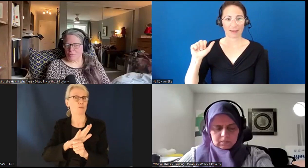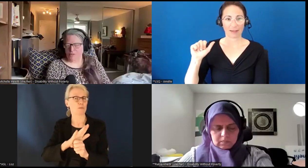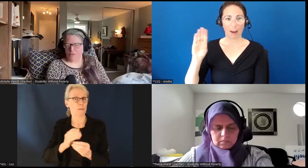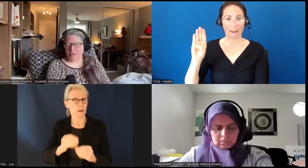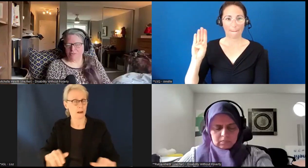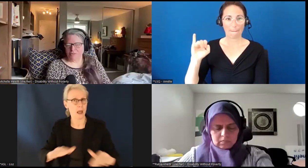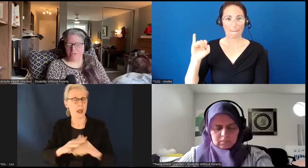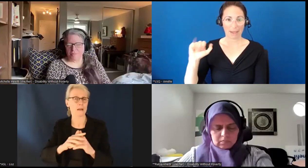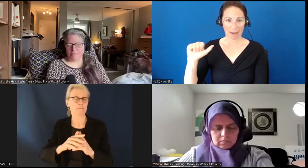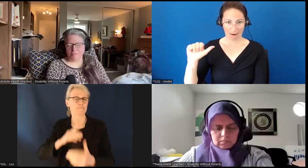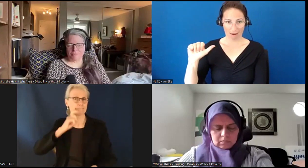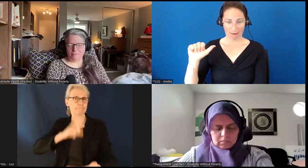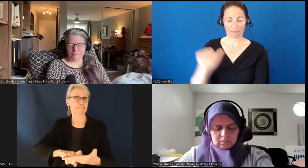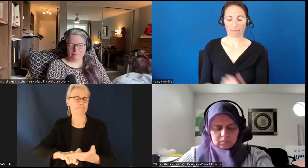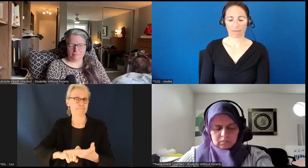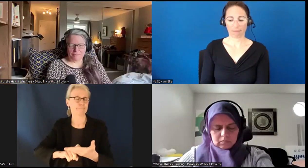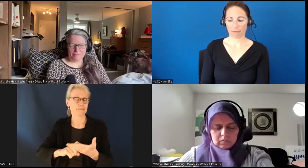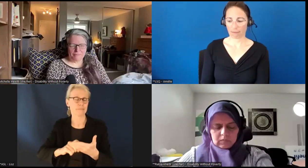so beautifully every time.